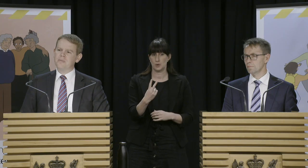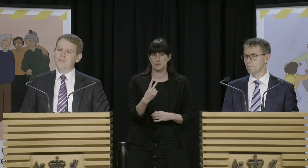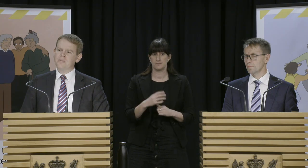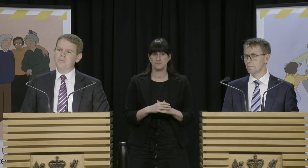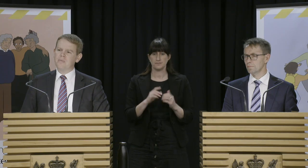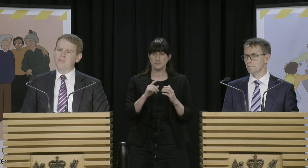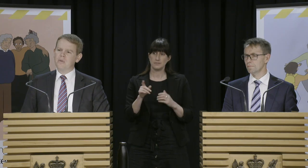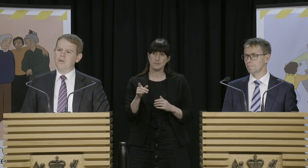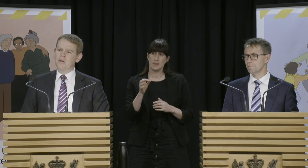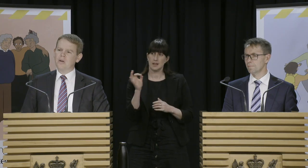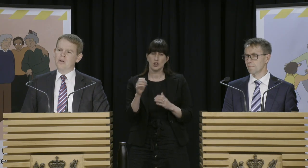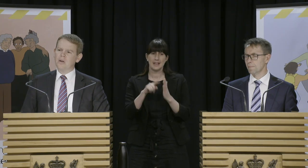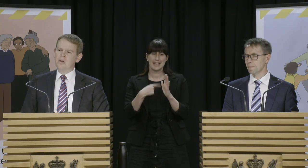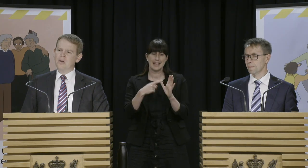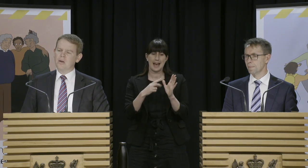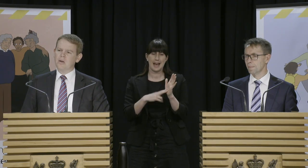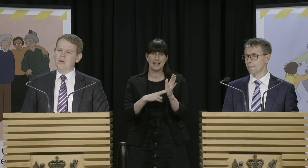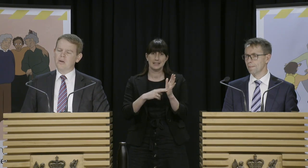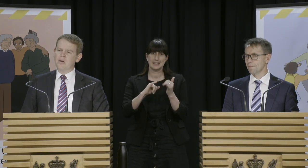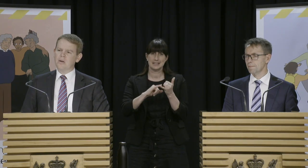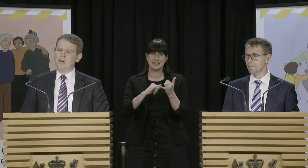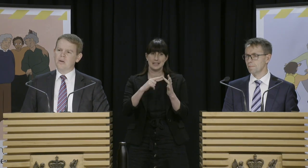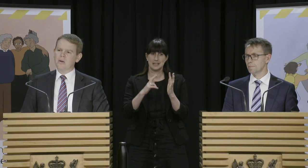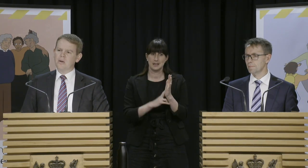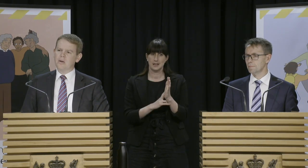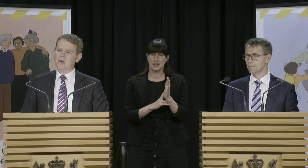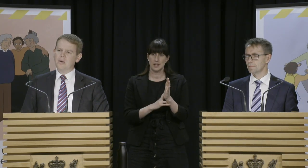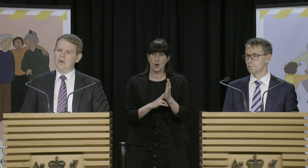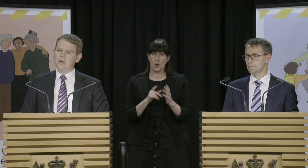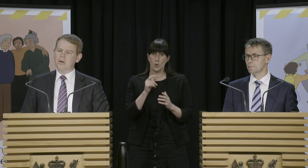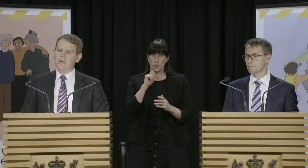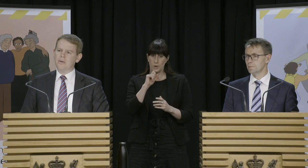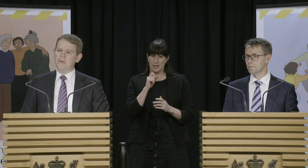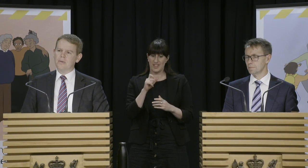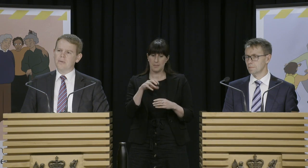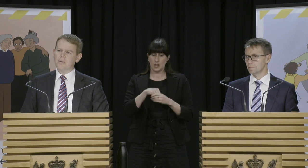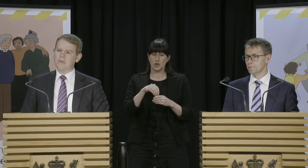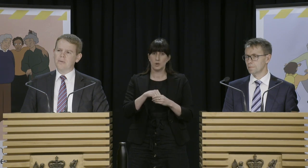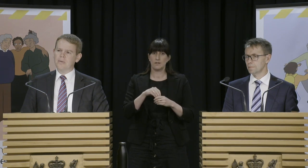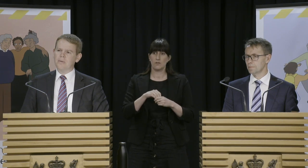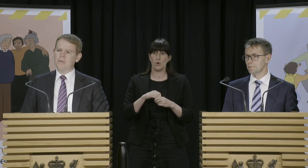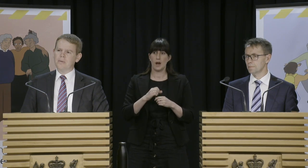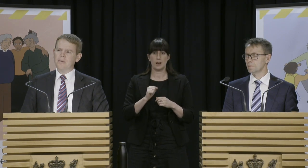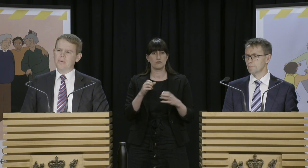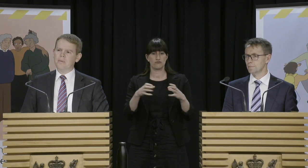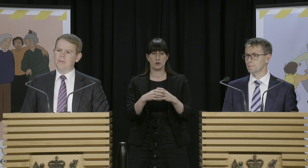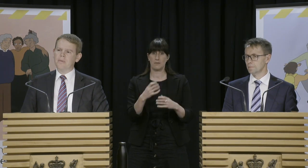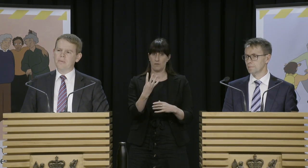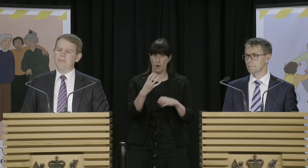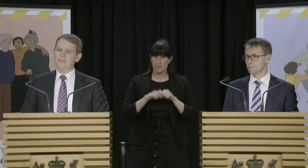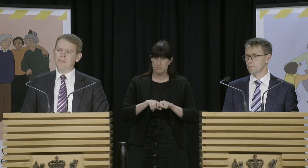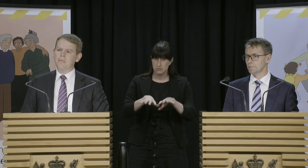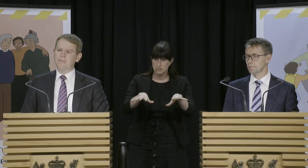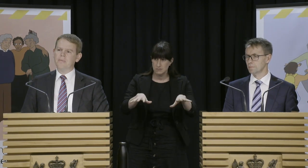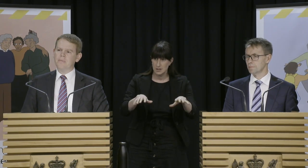using Janssen? Can you rule out using it as part of the mass vaccination rollout? Obviously, there's a lot of advantages to speed, and we're still expecting not to get the full shipments